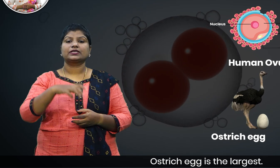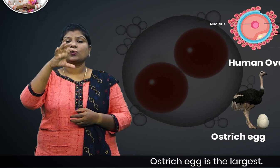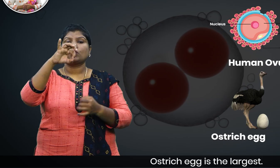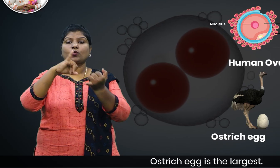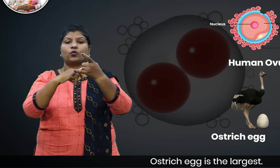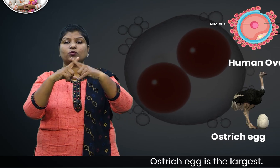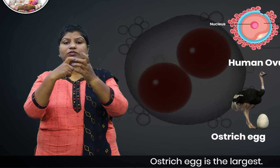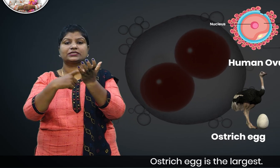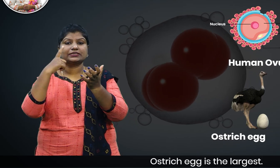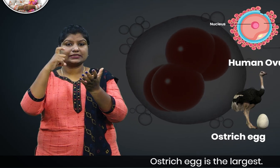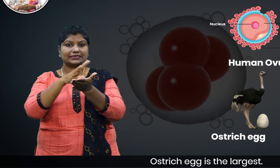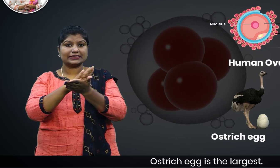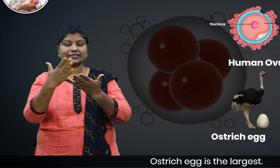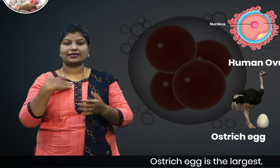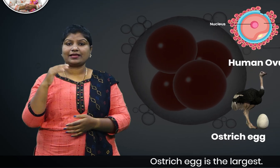Ostrich egg